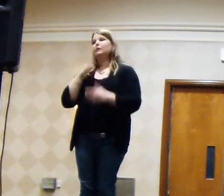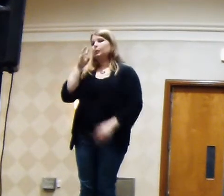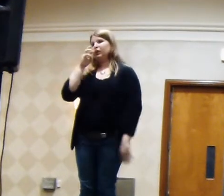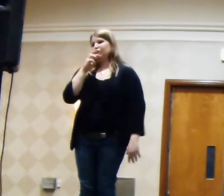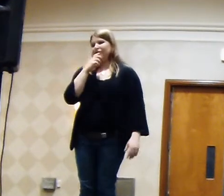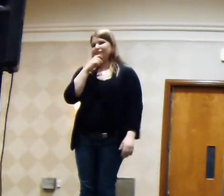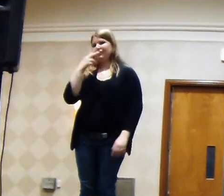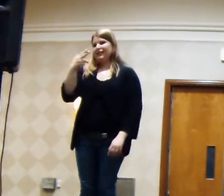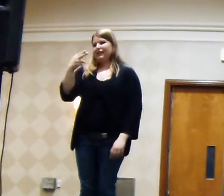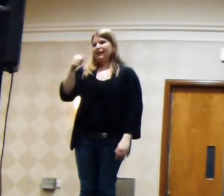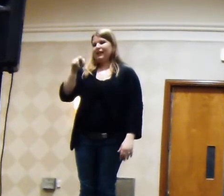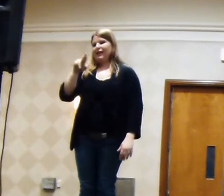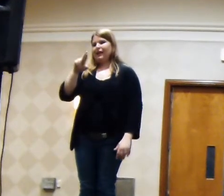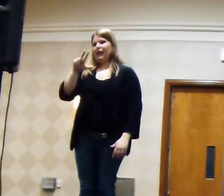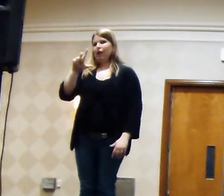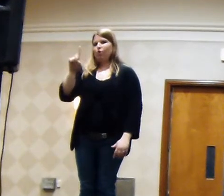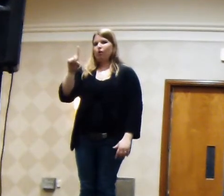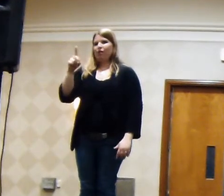It's Harold and Maude.